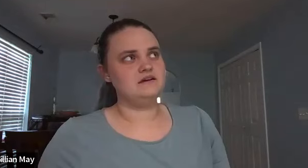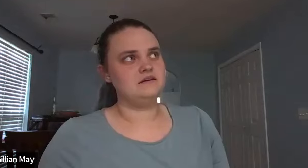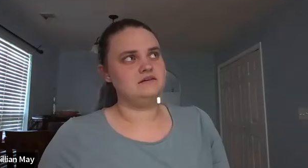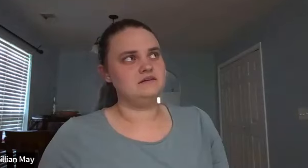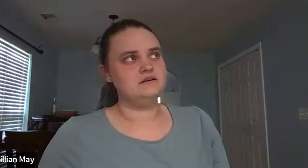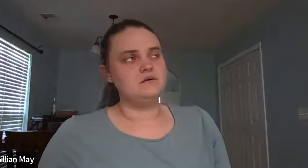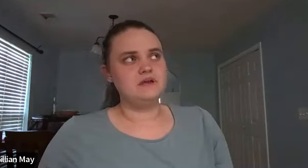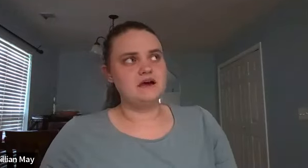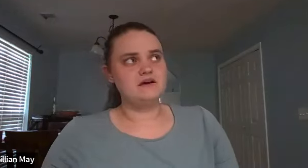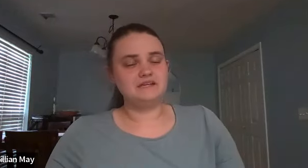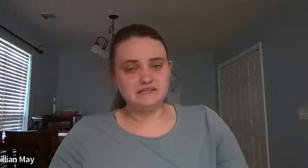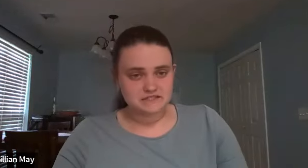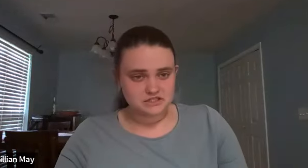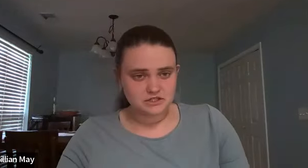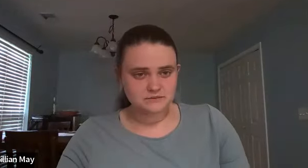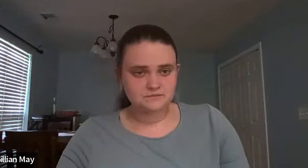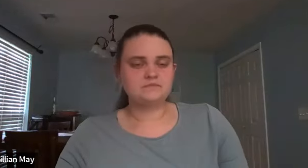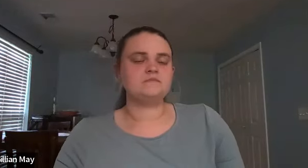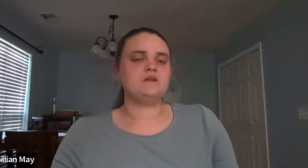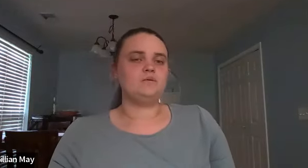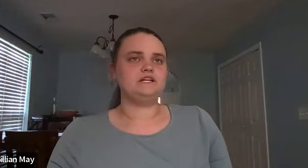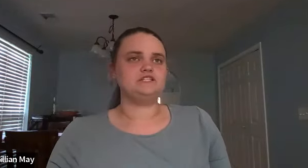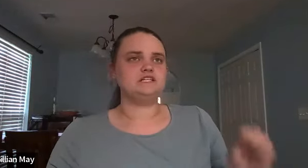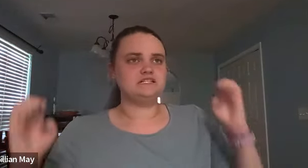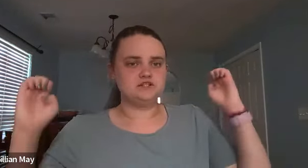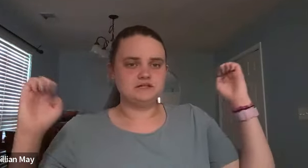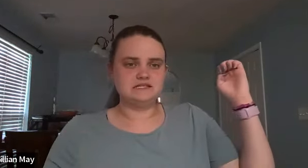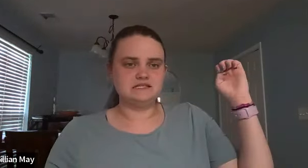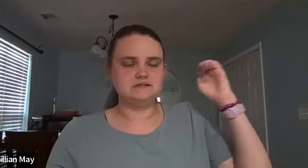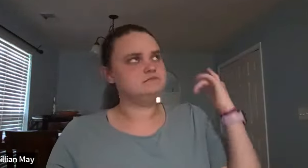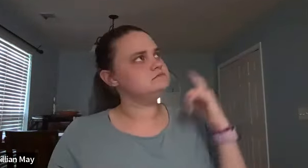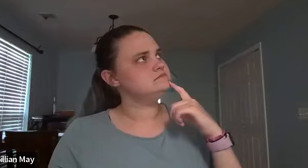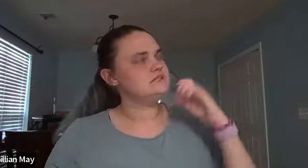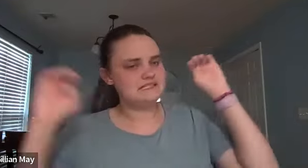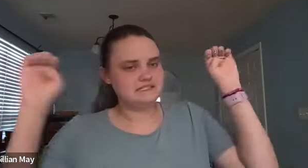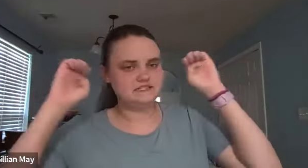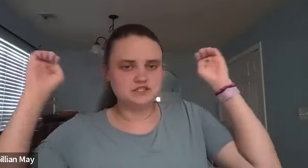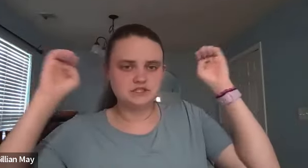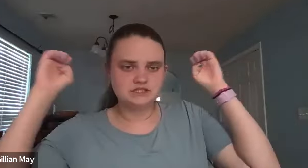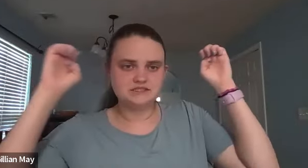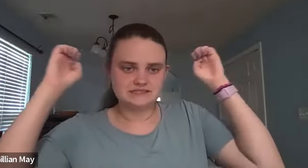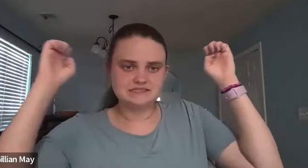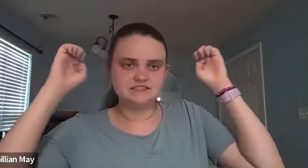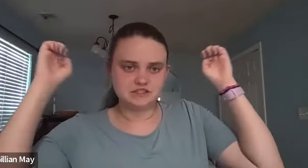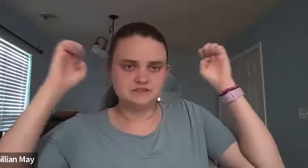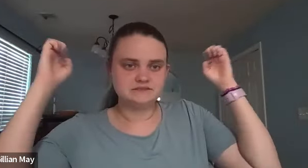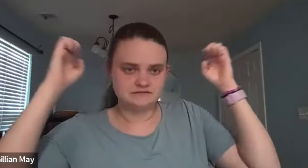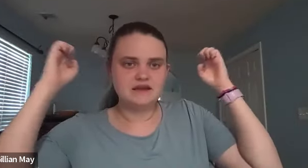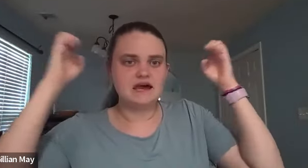Then we have Easter, which Easter is Easter. I had a